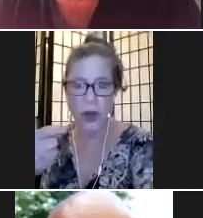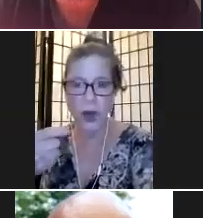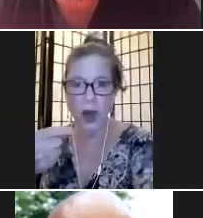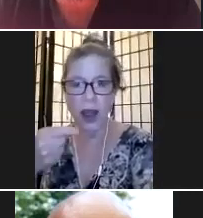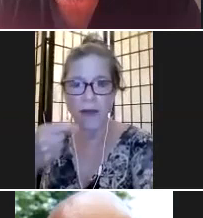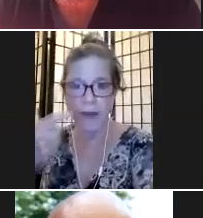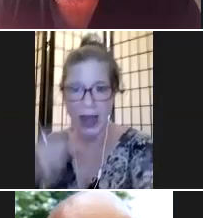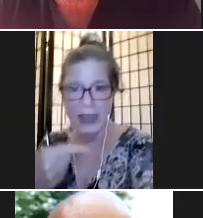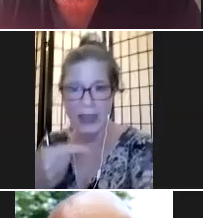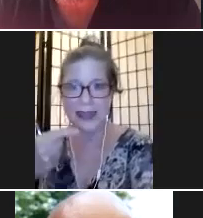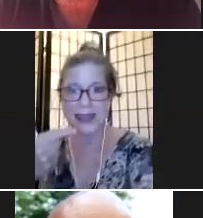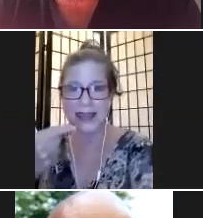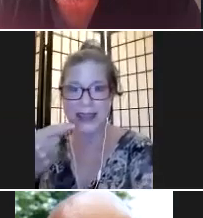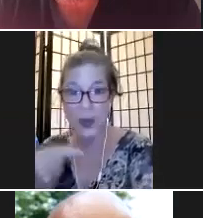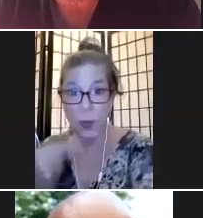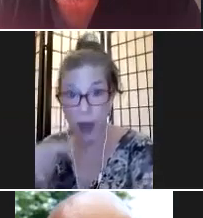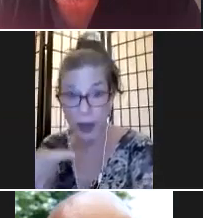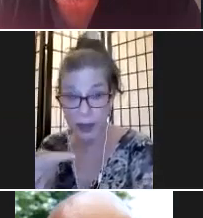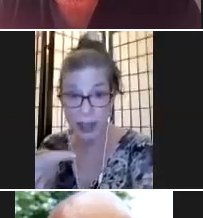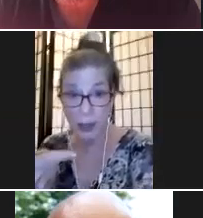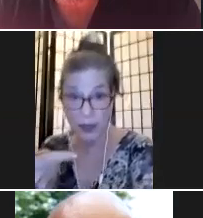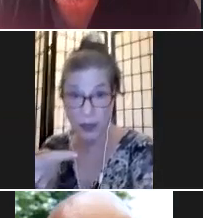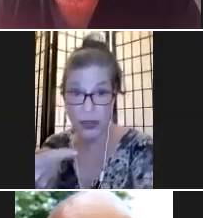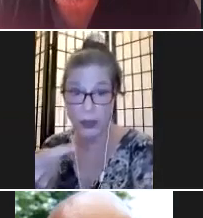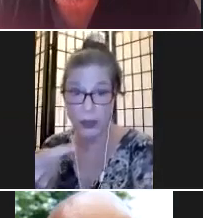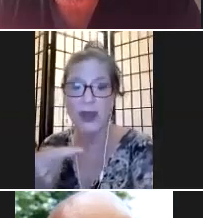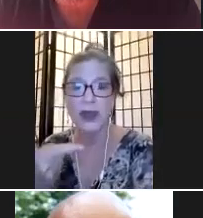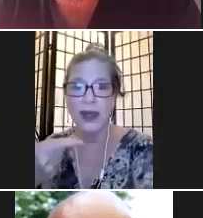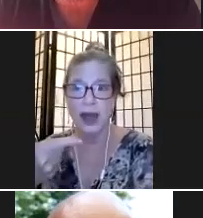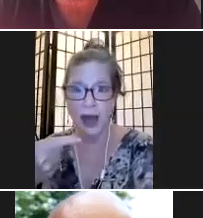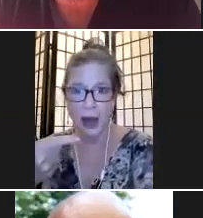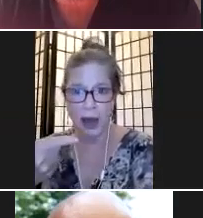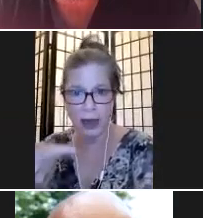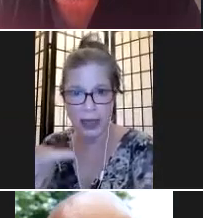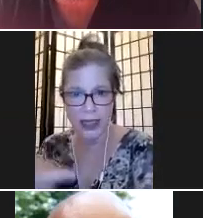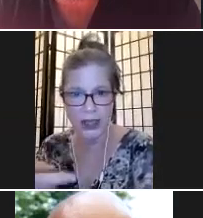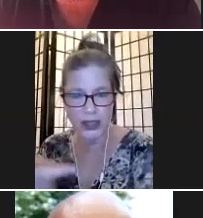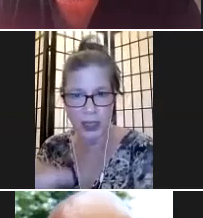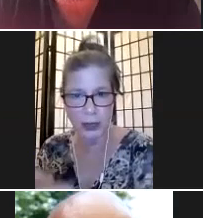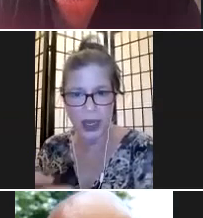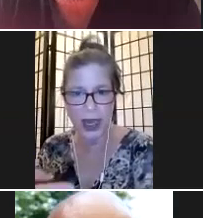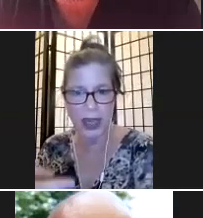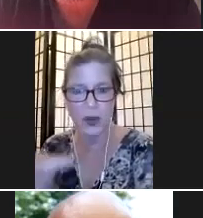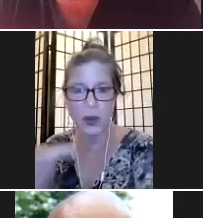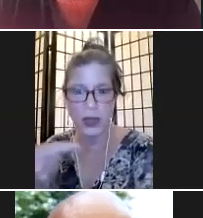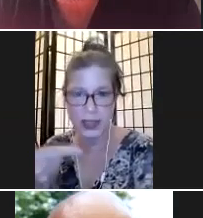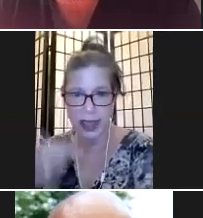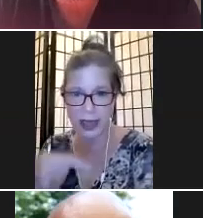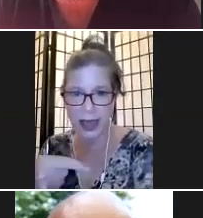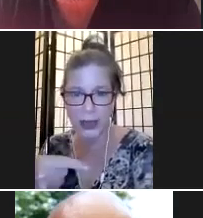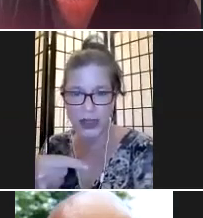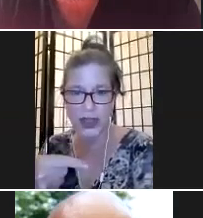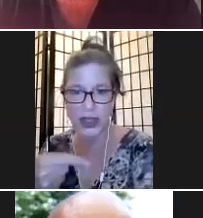also find it somewhat, some of them do, easier to communicate with